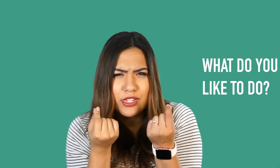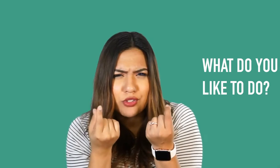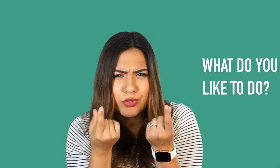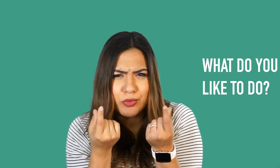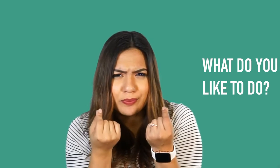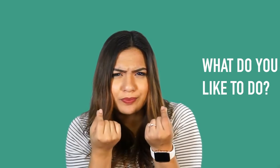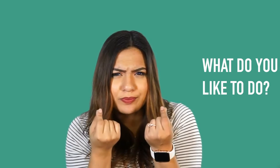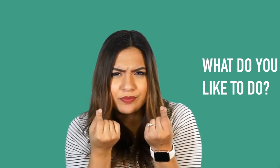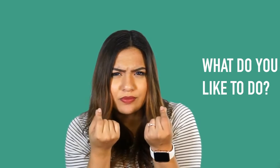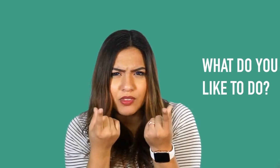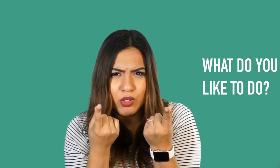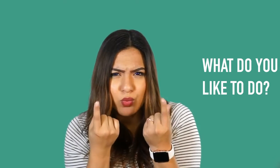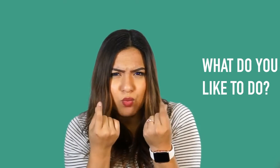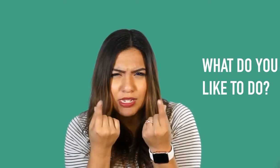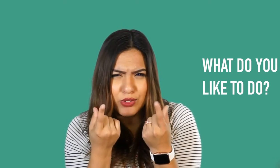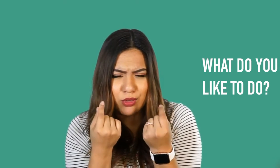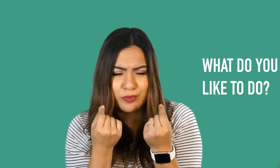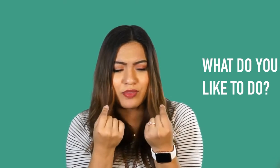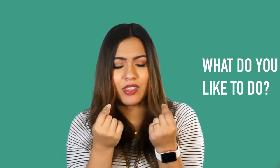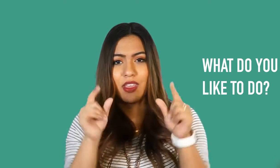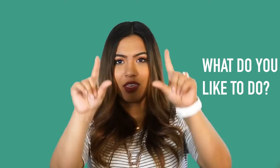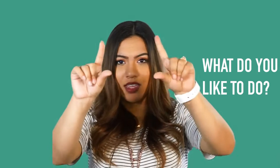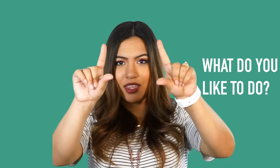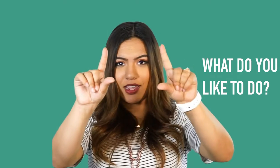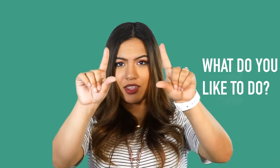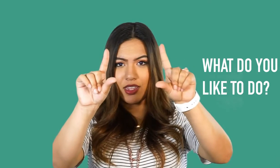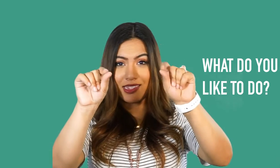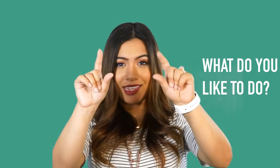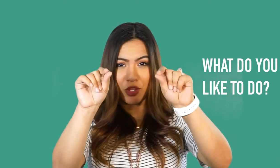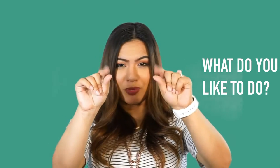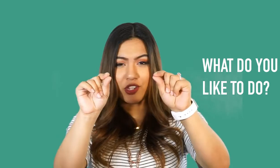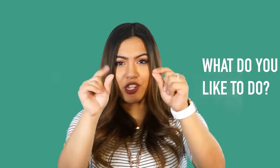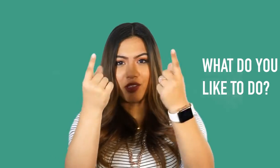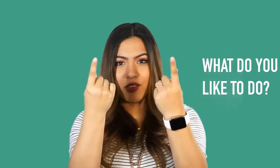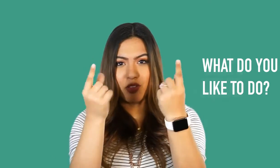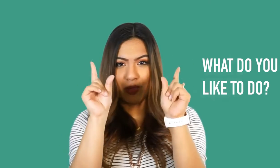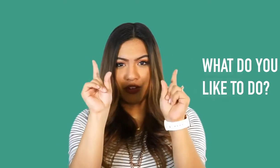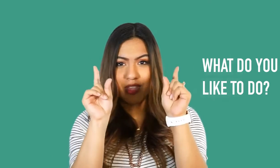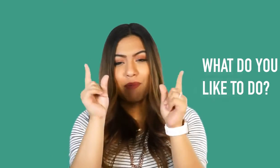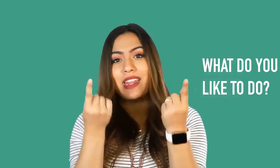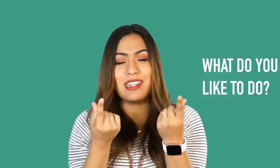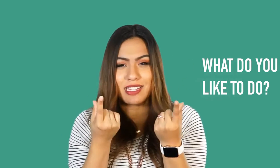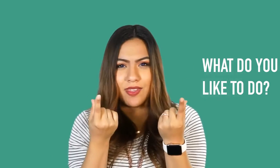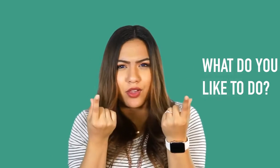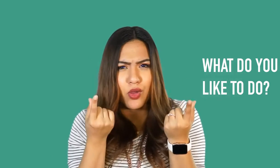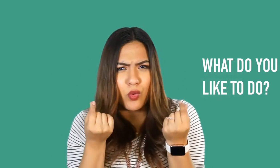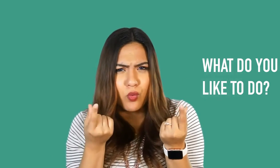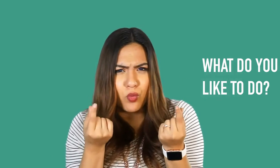what do? What do? It's like you're pinching with your thumb and index finger.